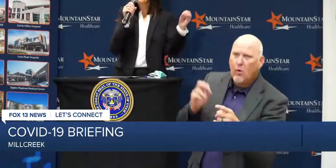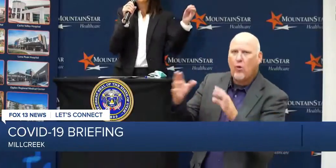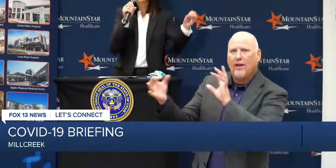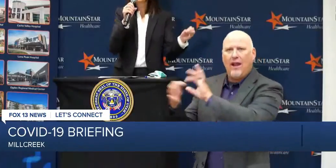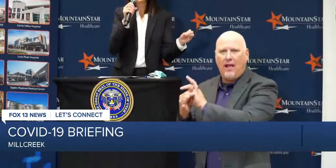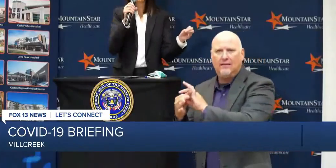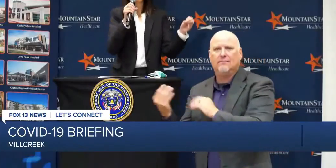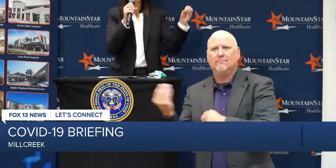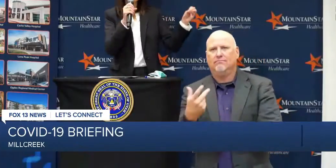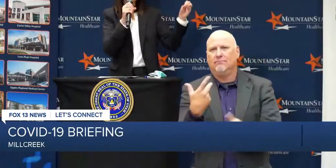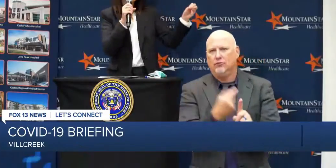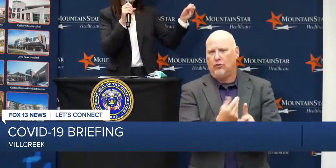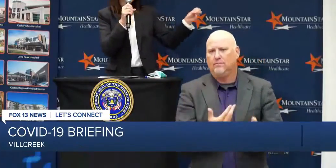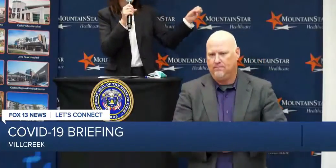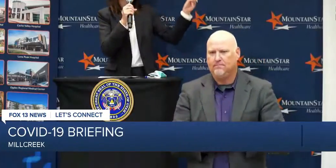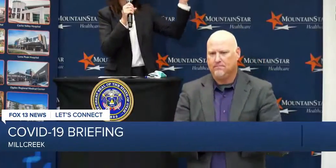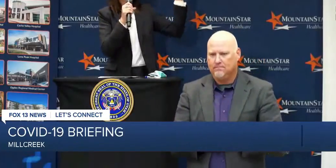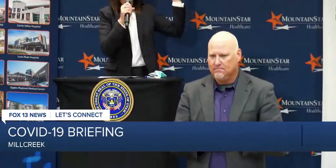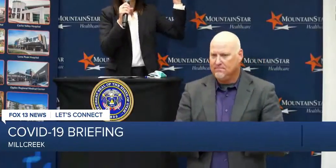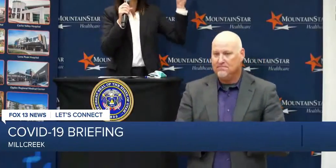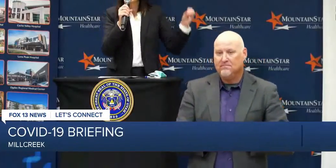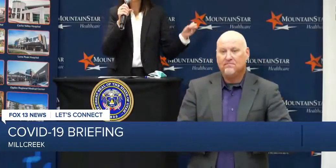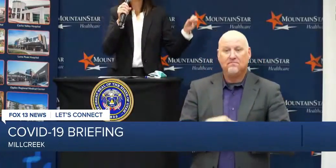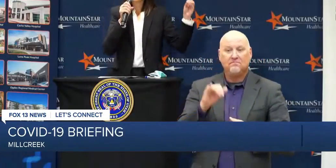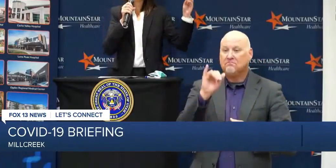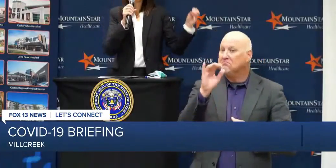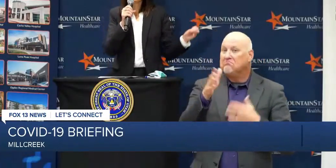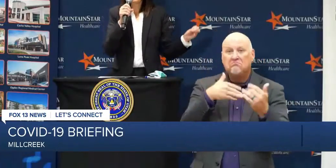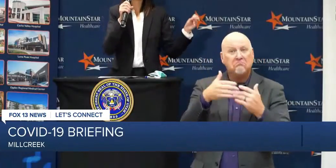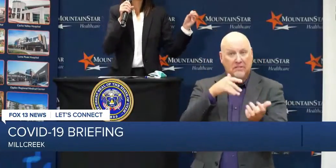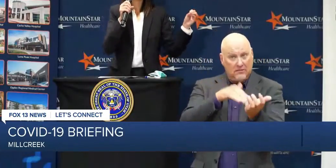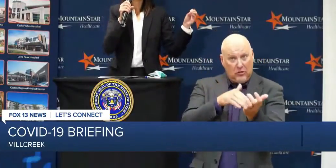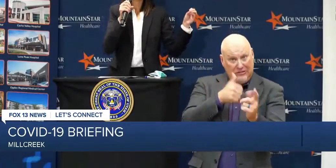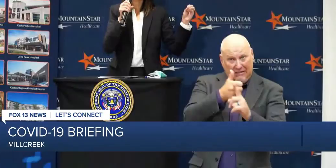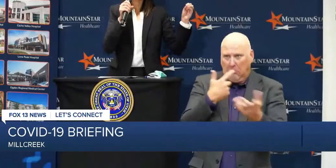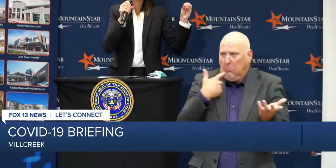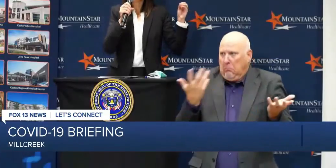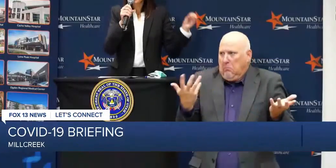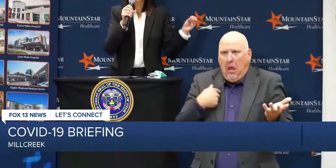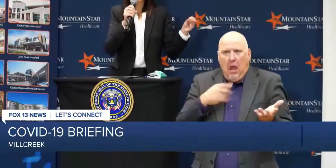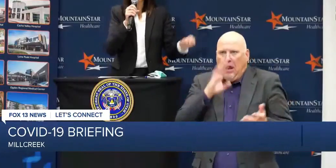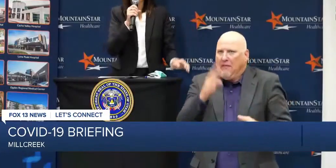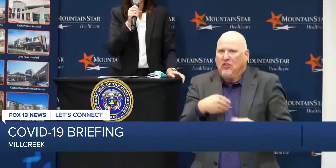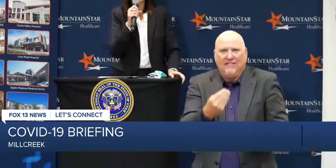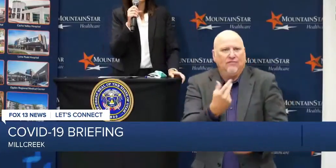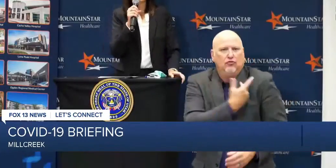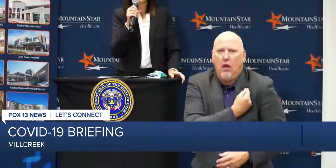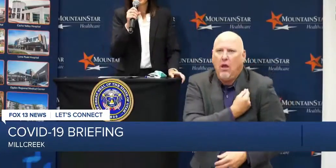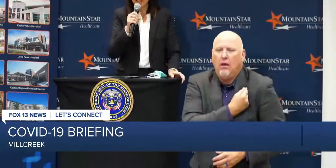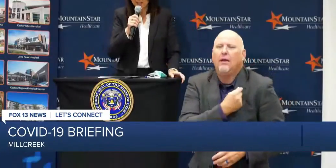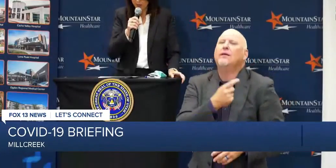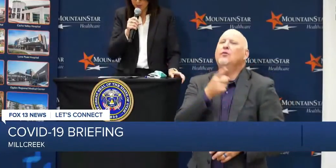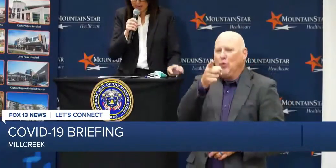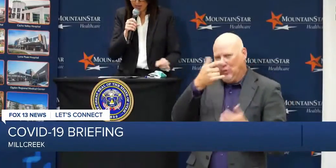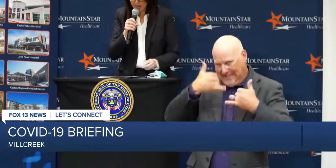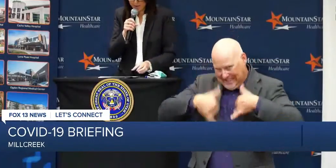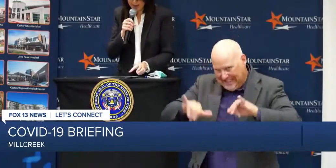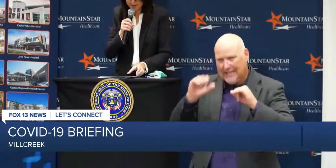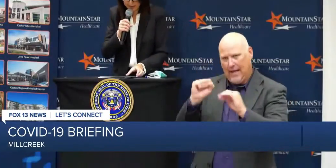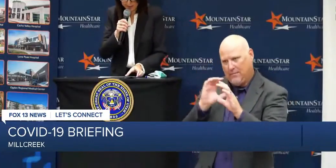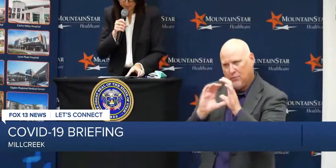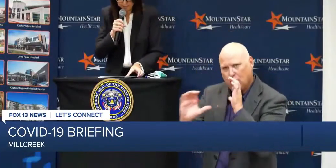not only for them personally, but for those that they might love and respect. The dire consequences if they